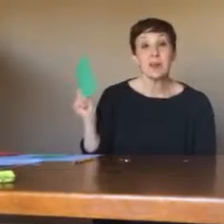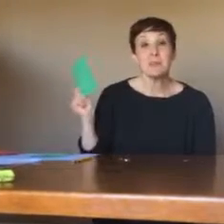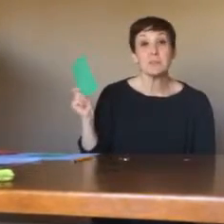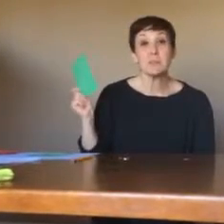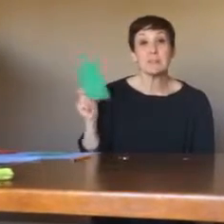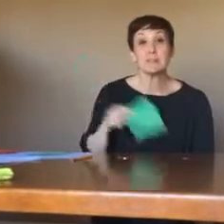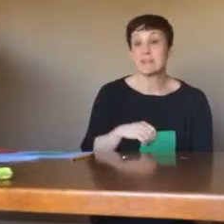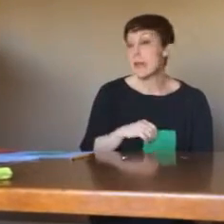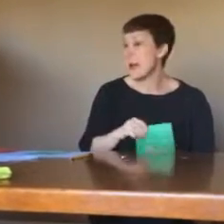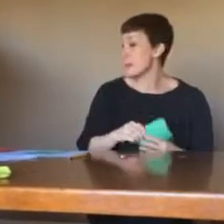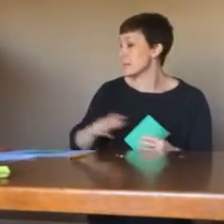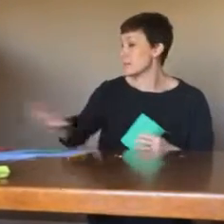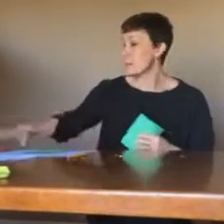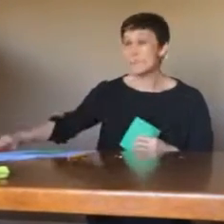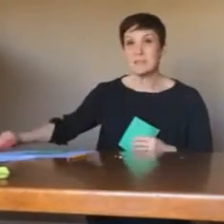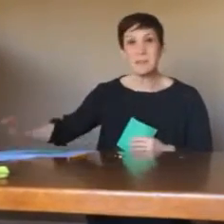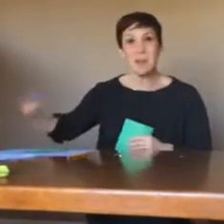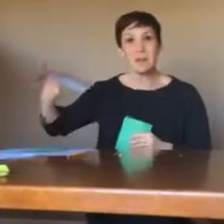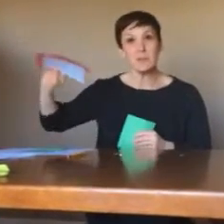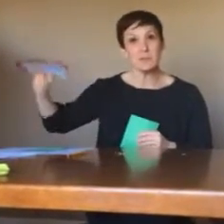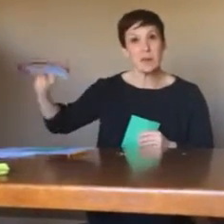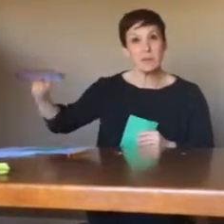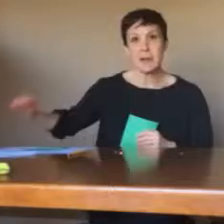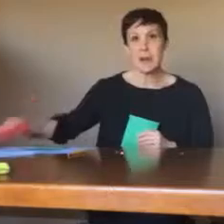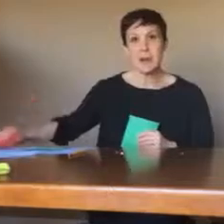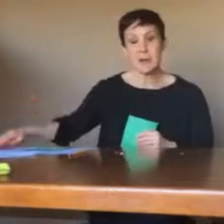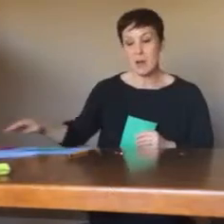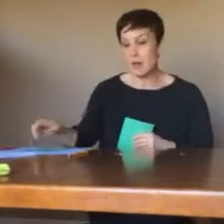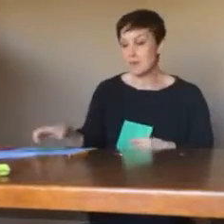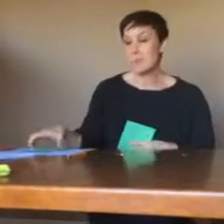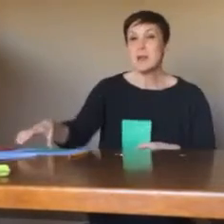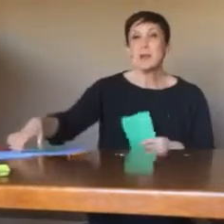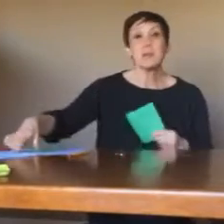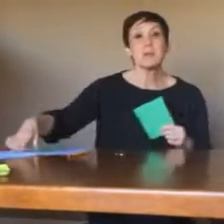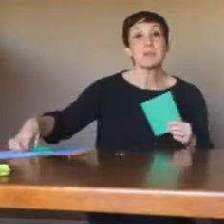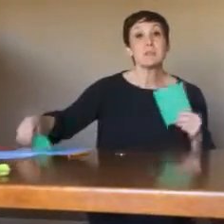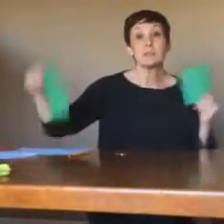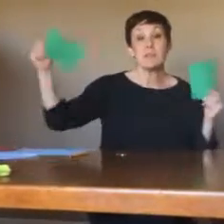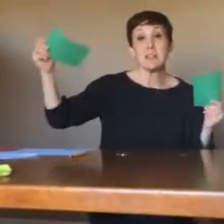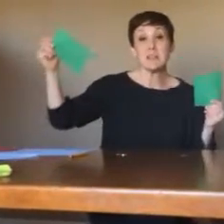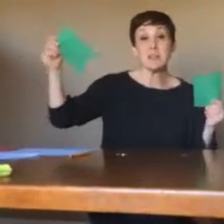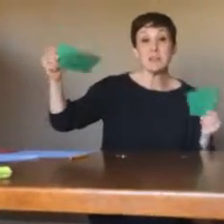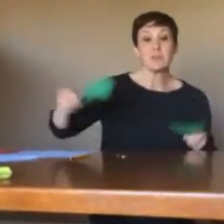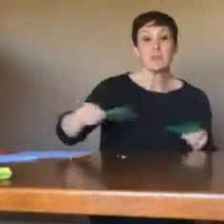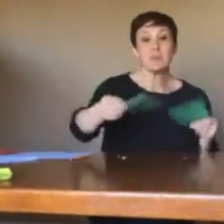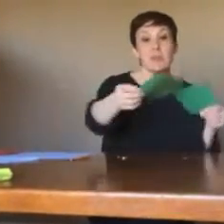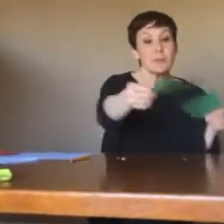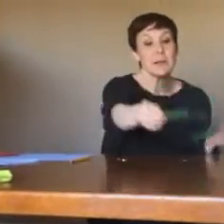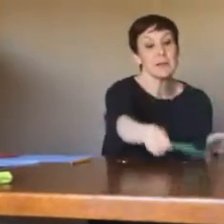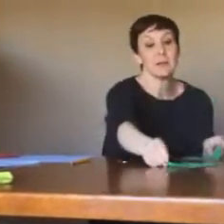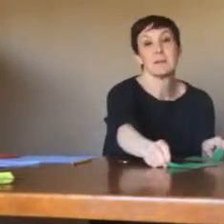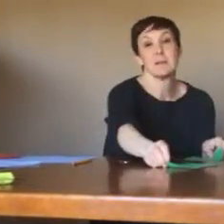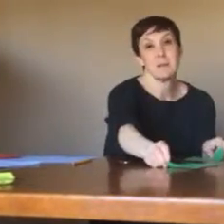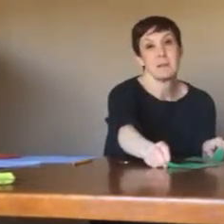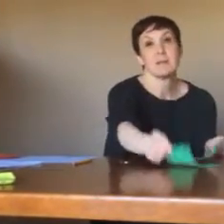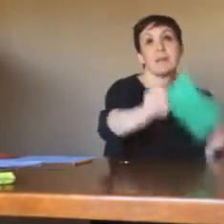item to this. And notice I'm not going to use red right now at all, but I'm going to do the same thing with her with green, like